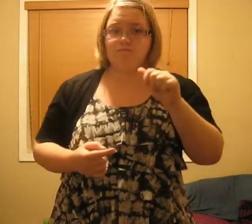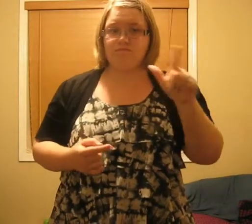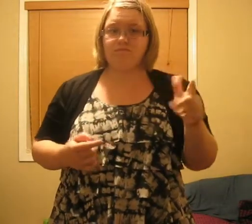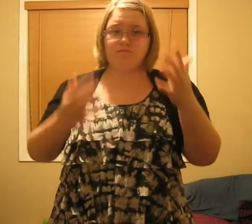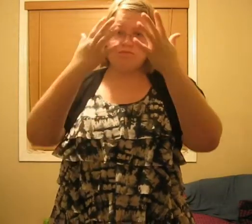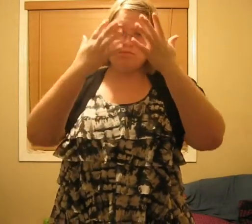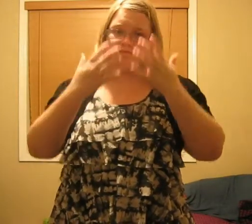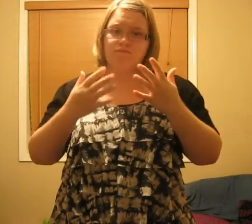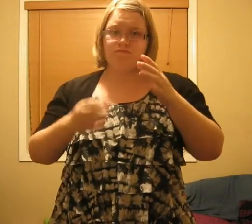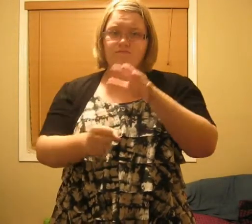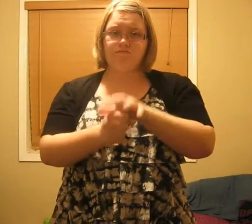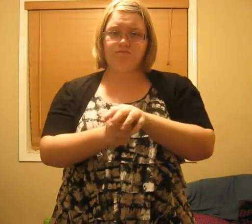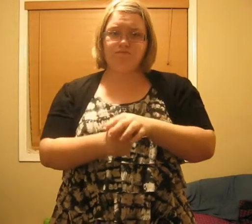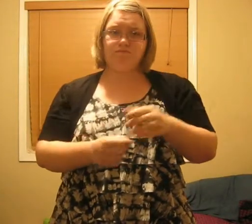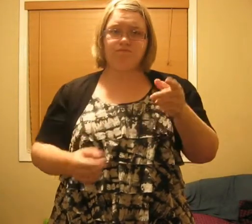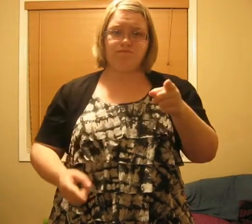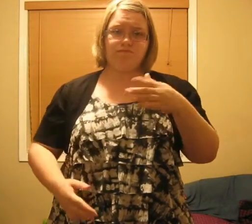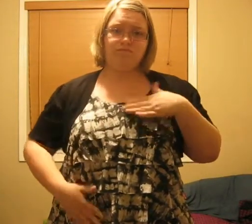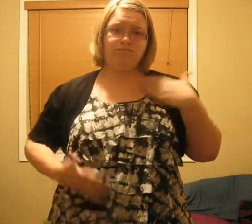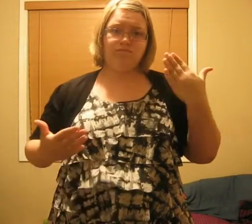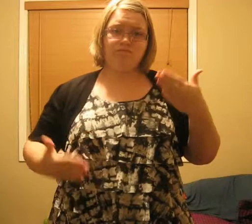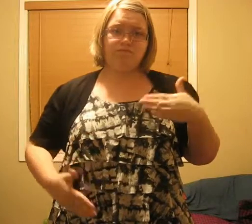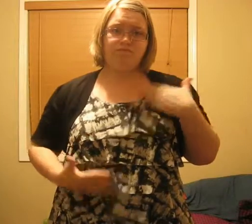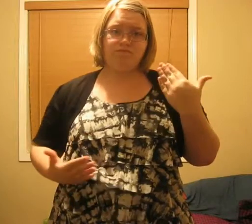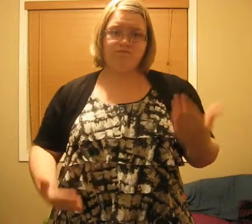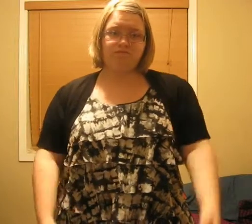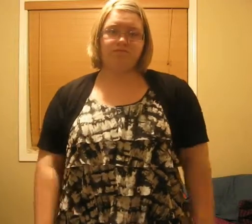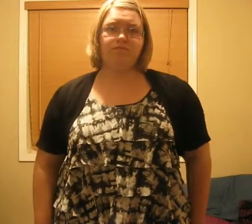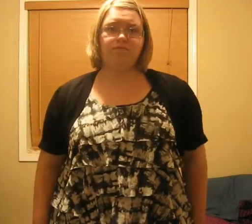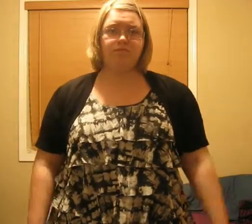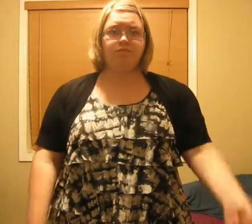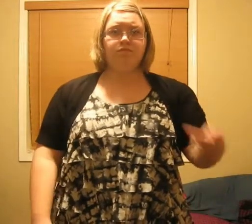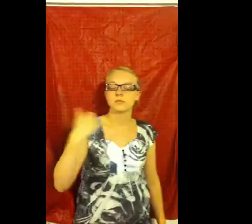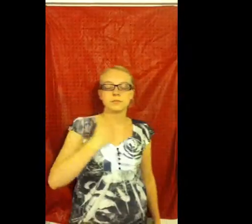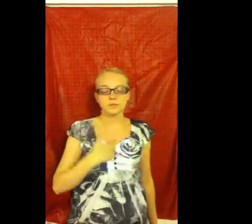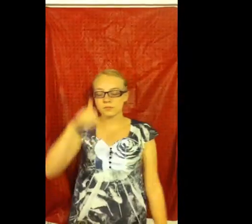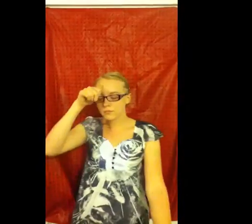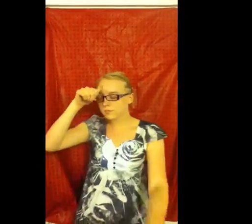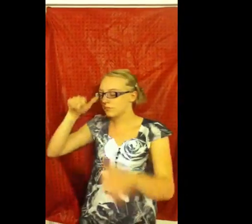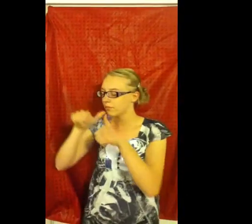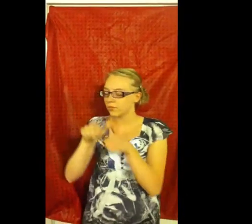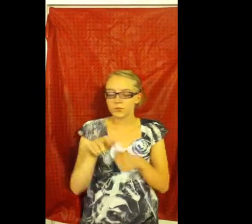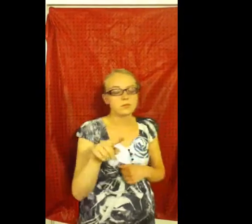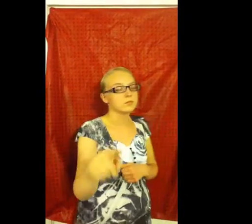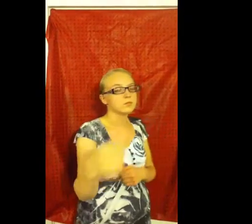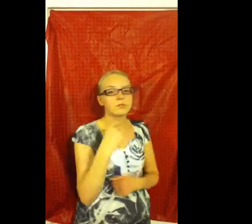those shadows almost killed your light I remember